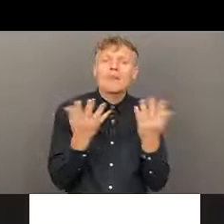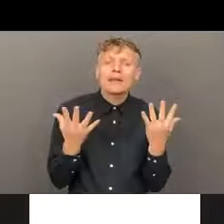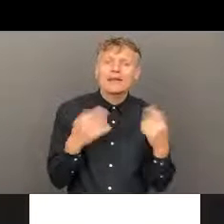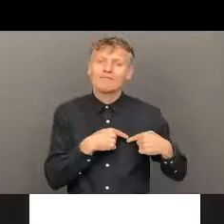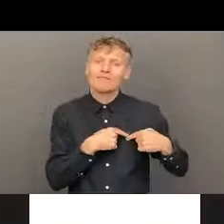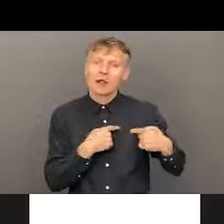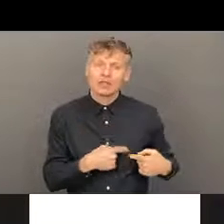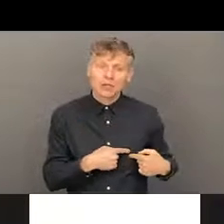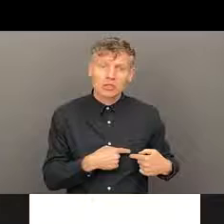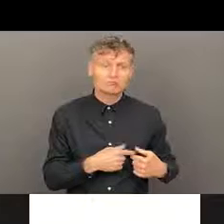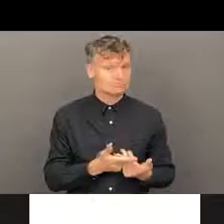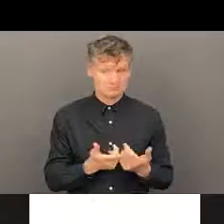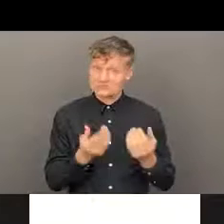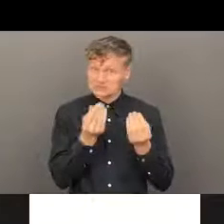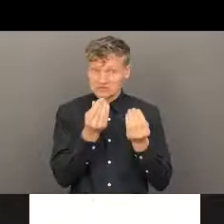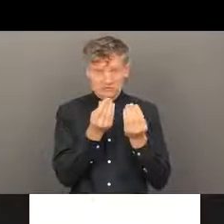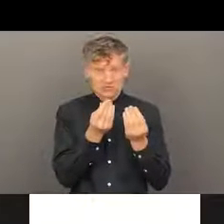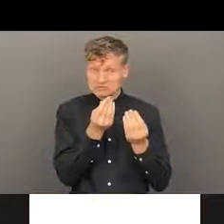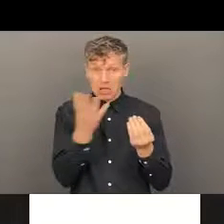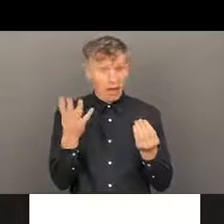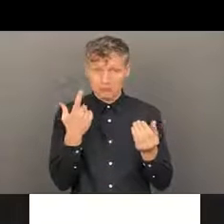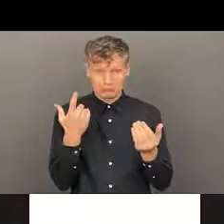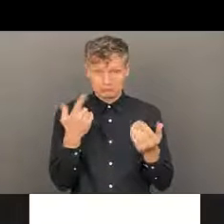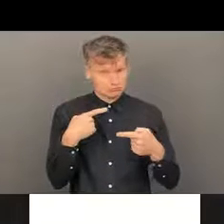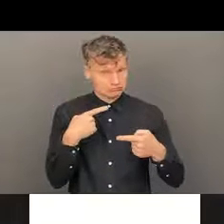sent overseas, but